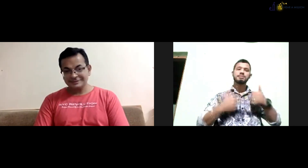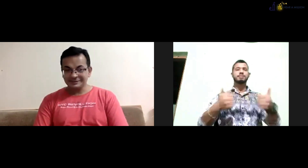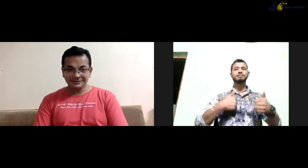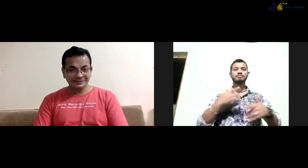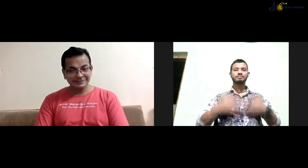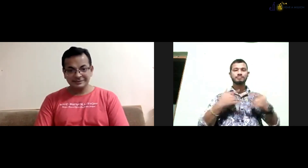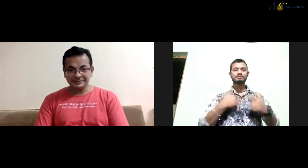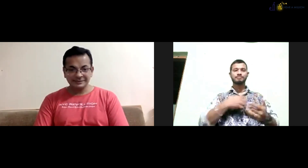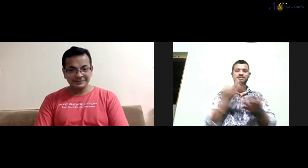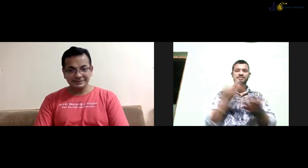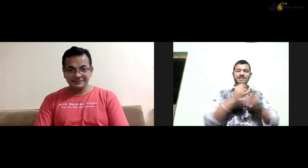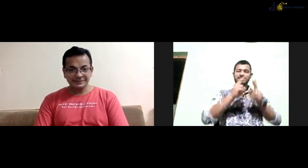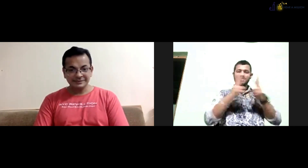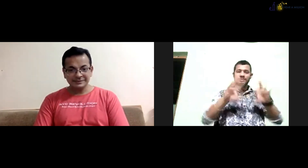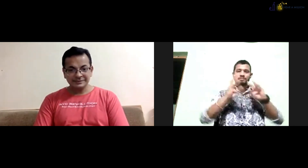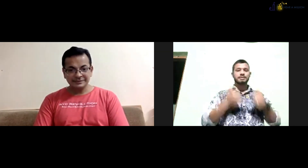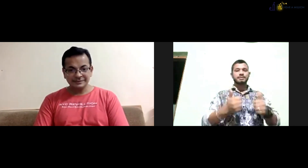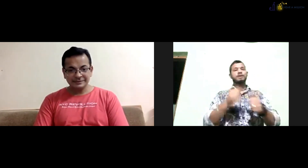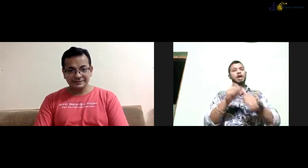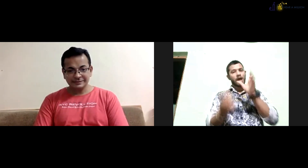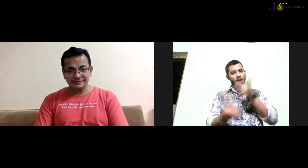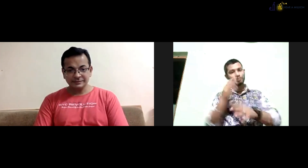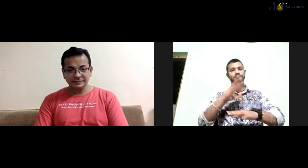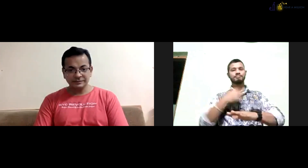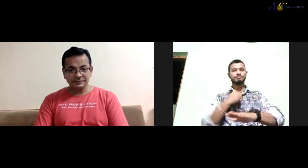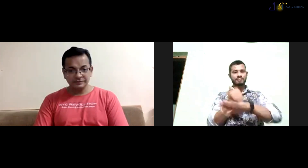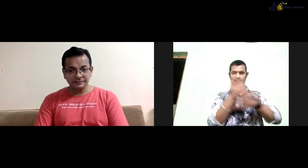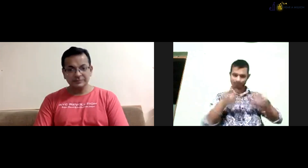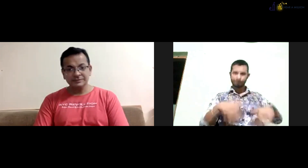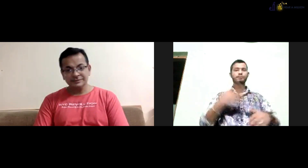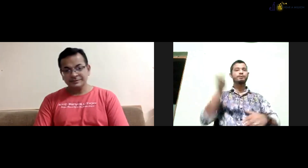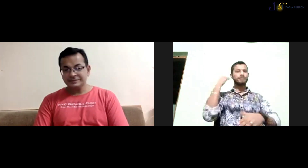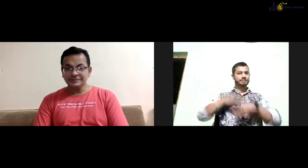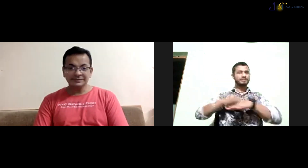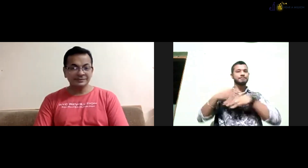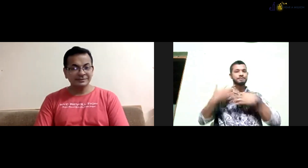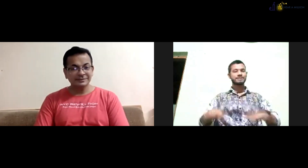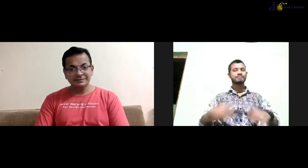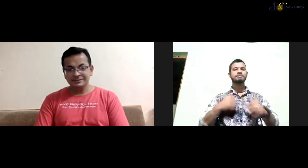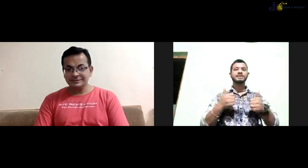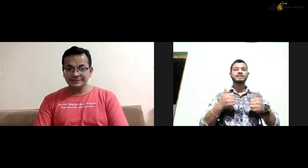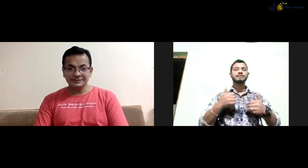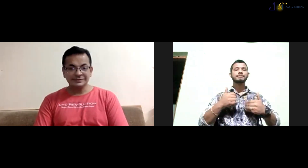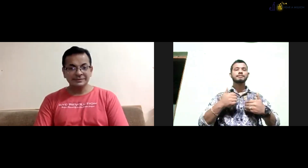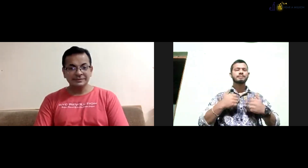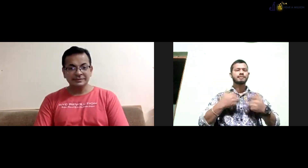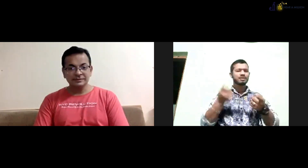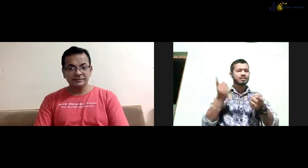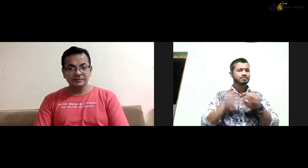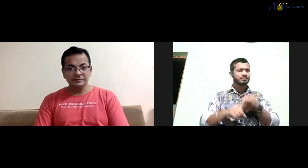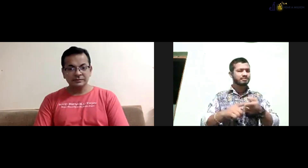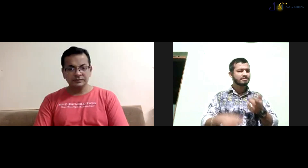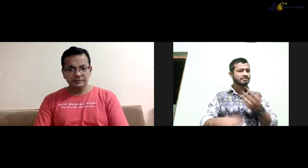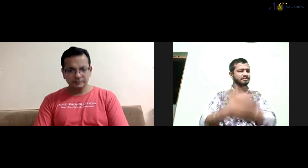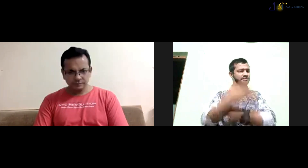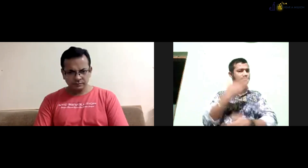was to become a sport person. I was interested in that also. So I wanted to establish my own association.